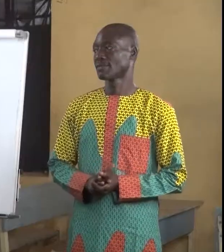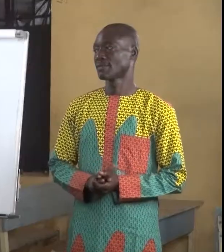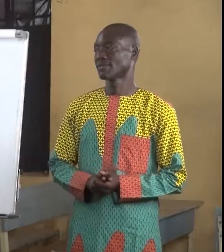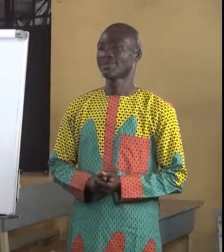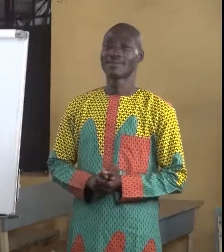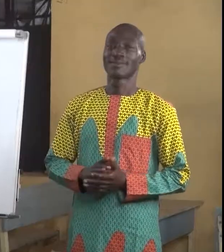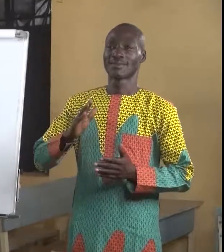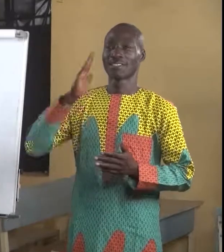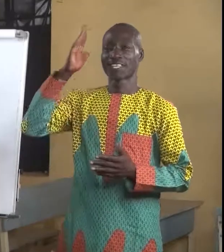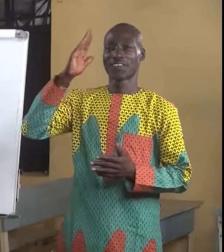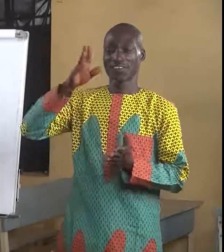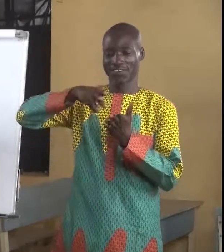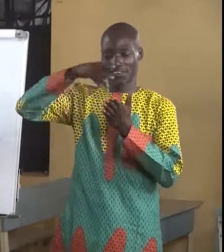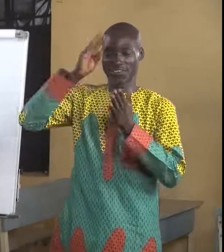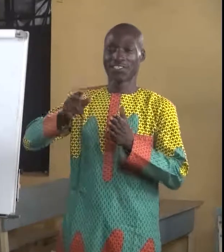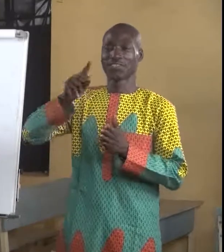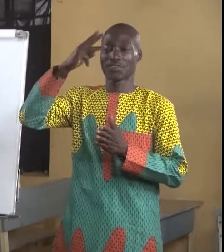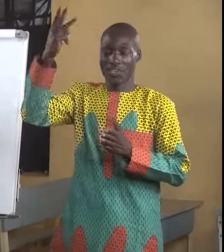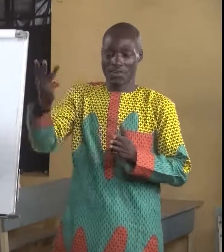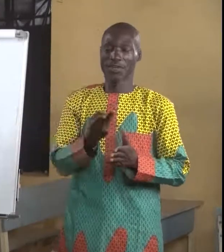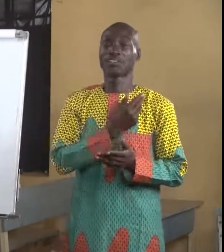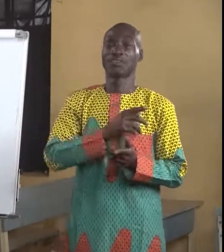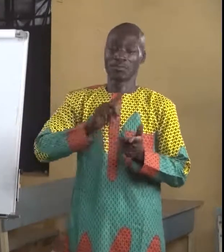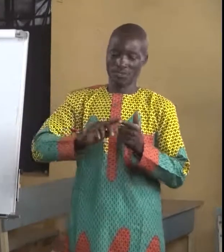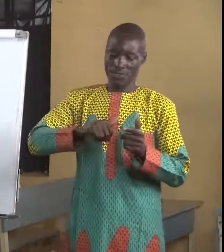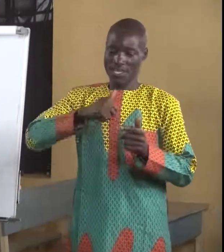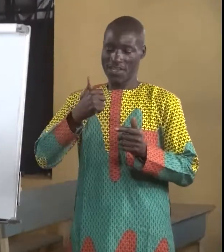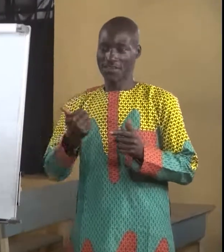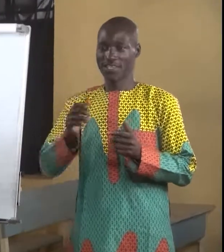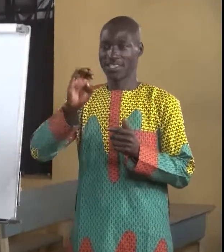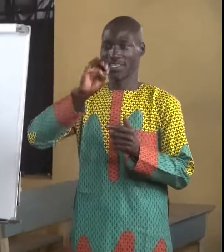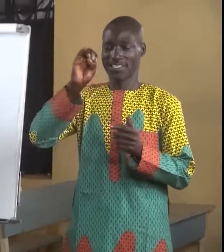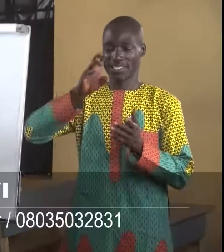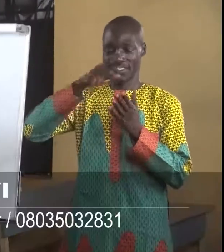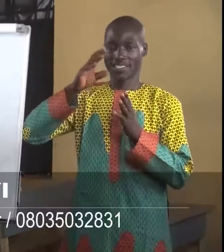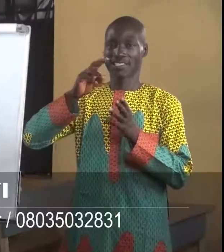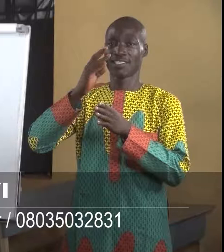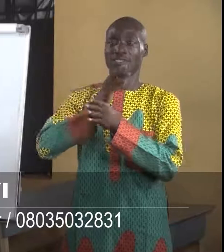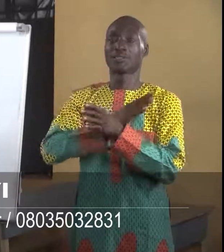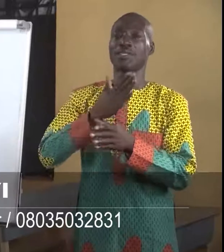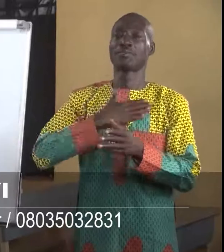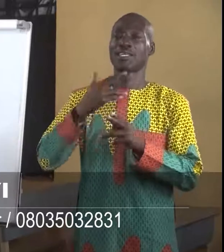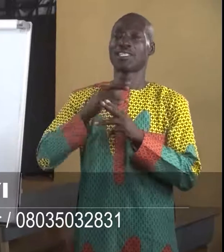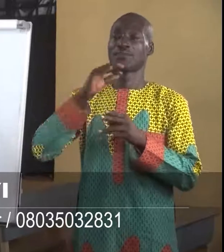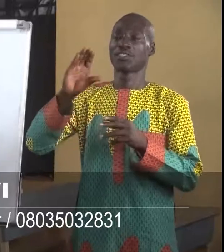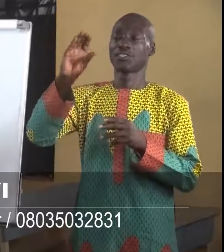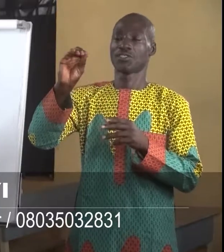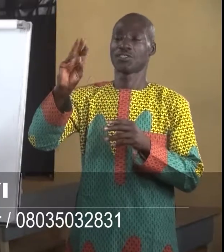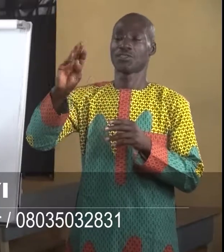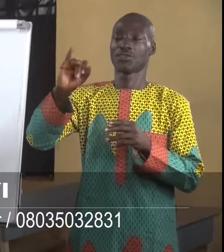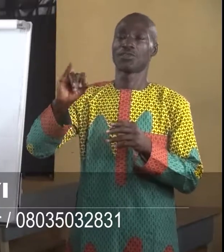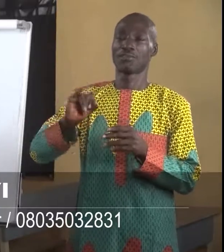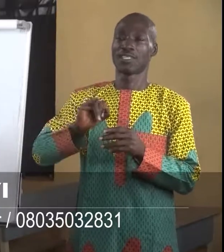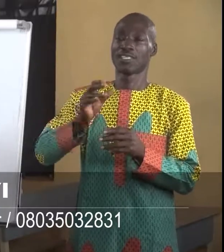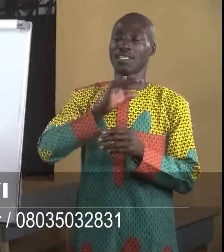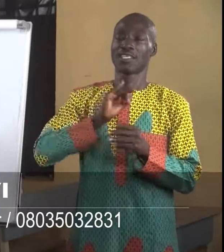Hello, learners. You are welcome to yet another e-learning. My name is Mr. Obi Ifeanyi, and